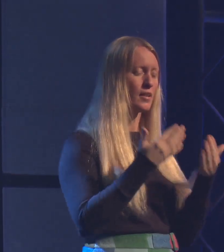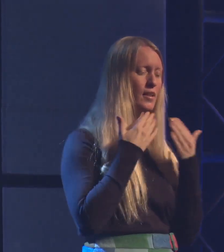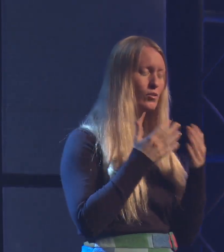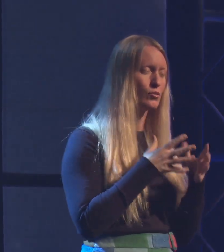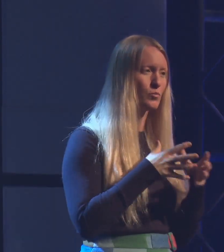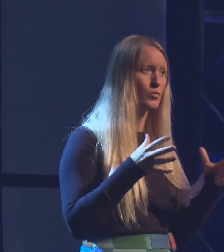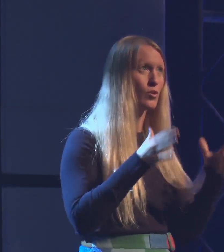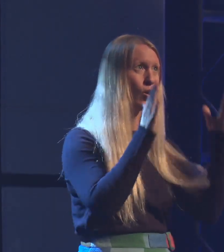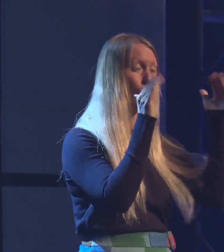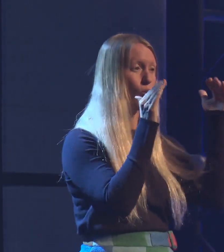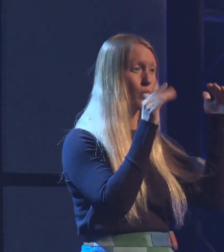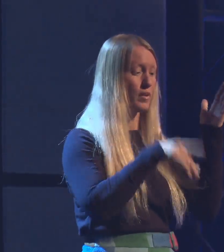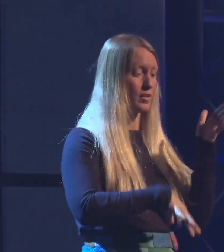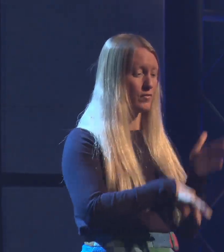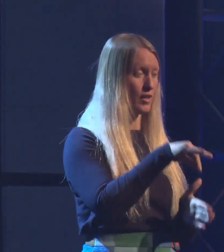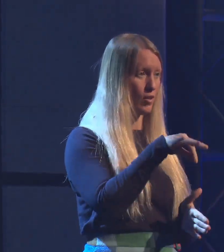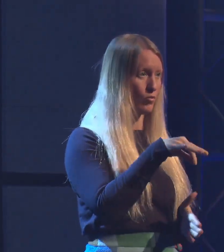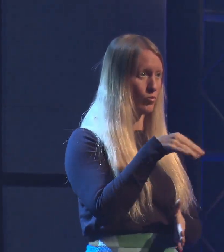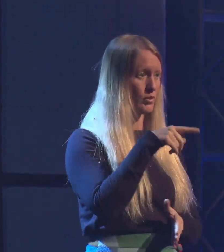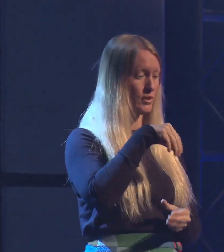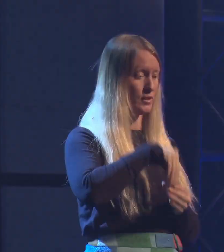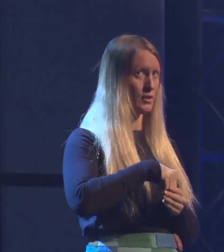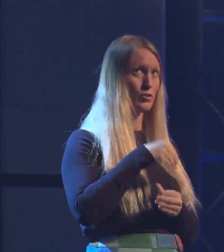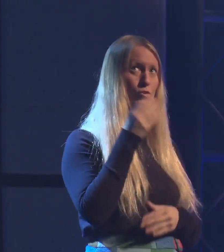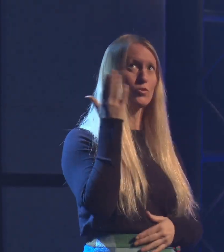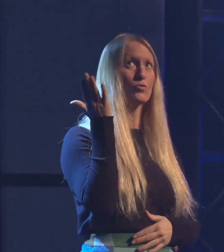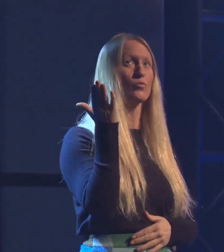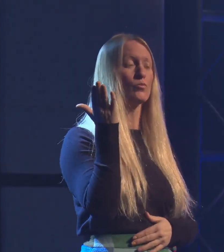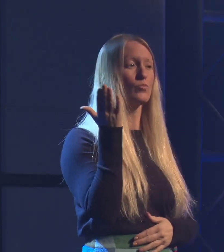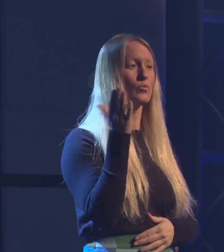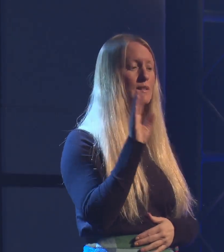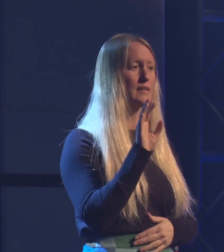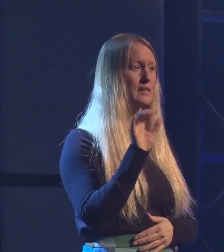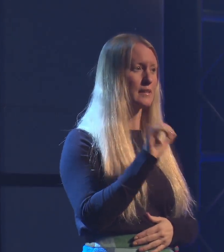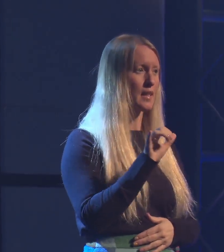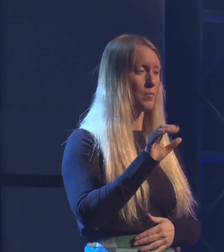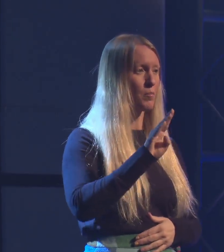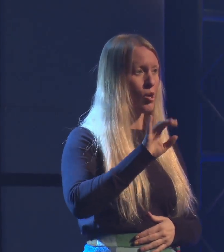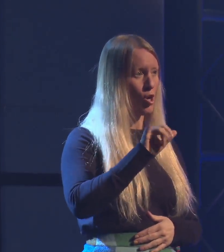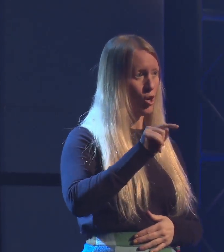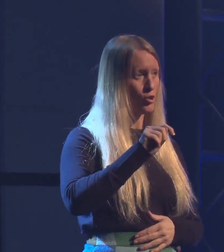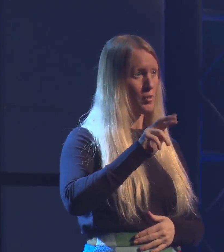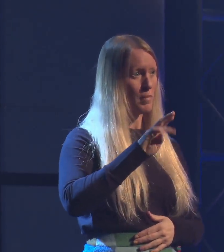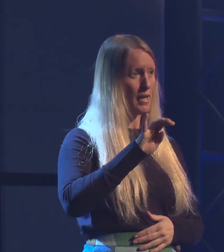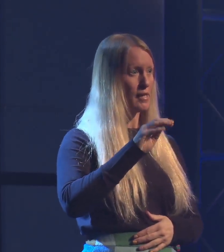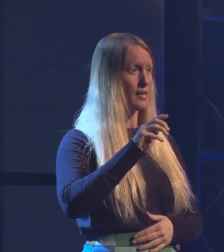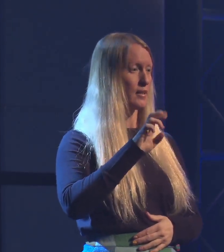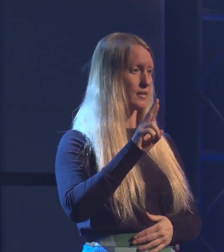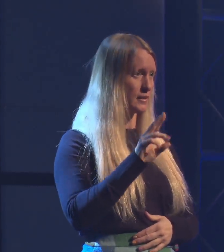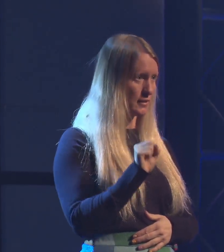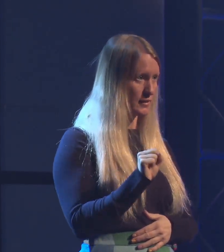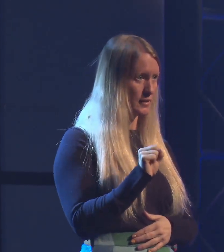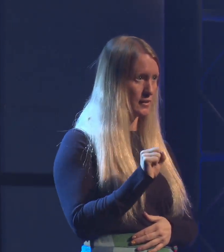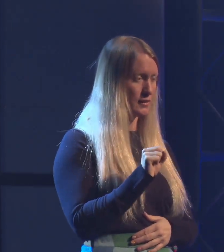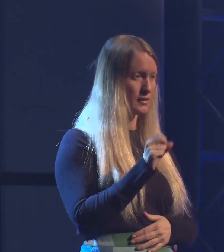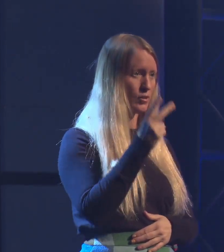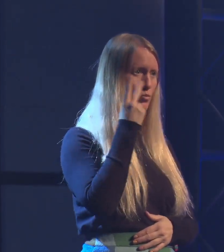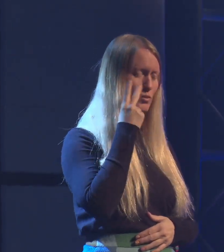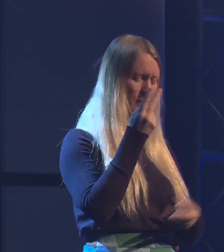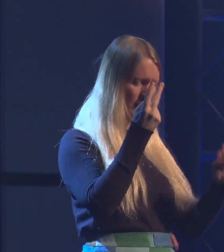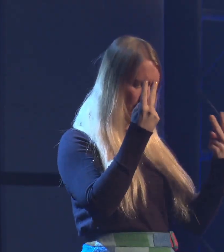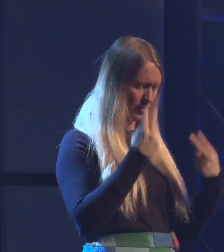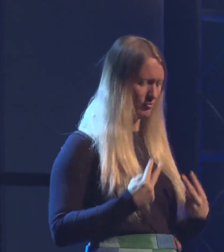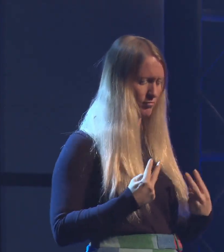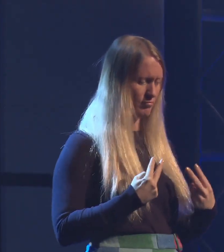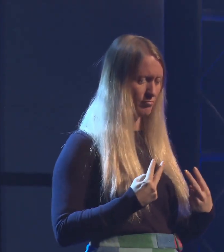that is found in you. That just like Bartimaeus, you see us and you are asking us,